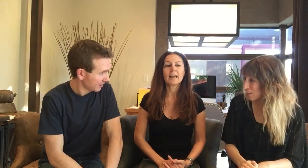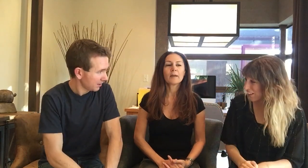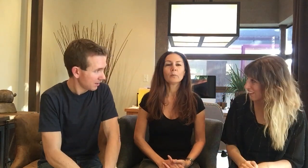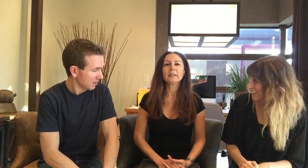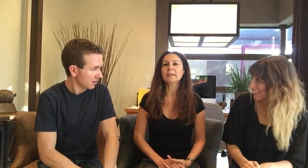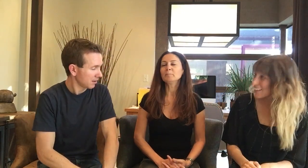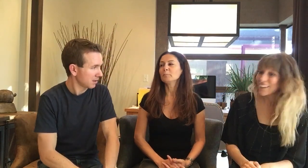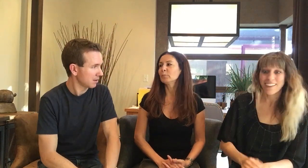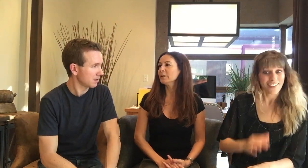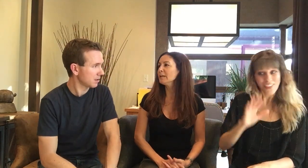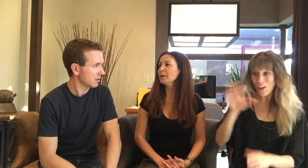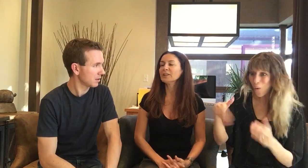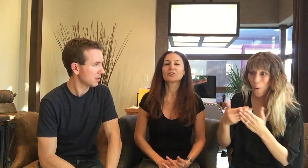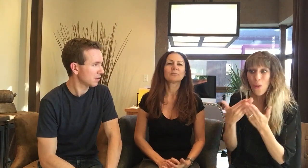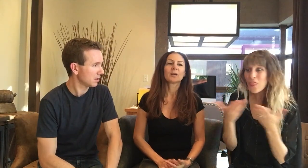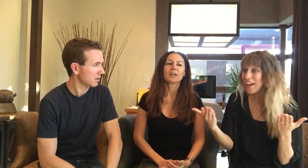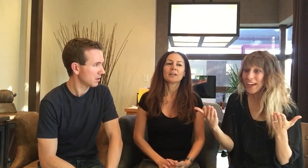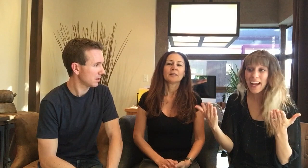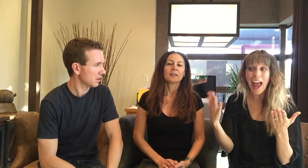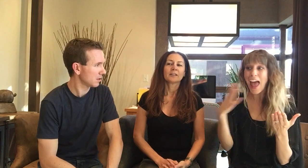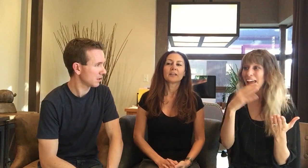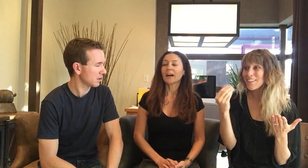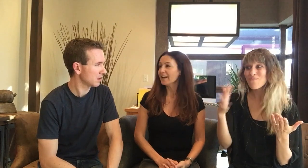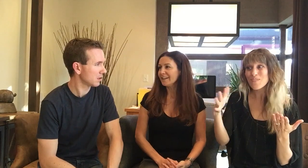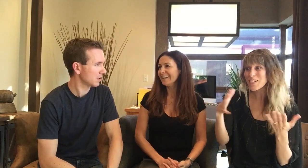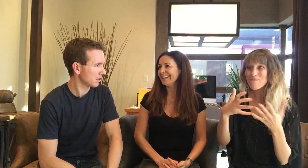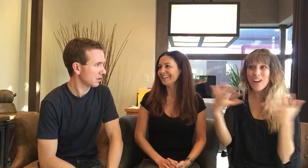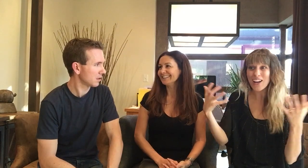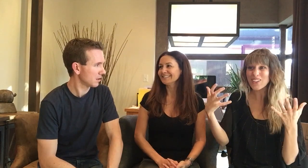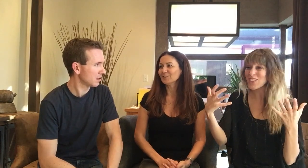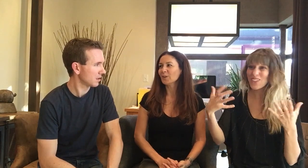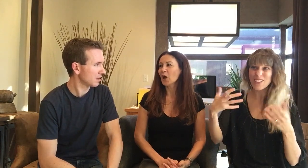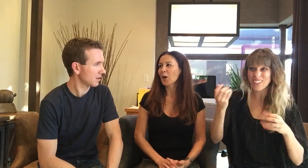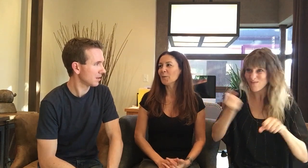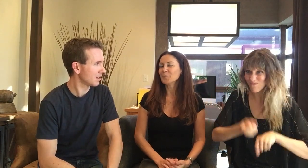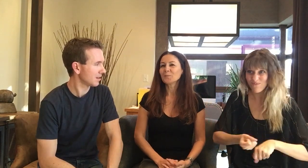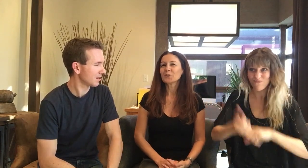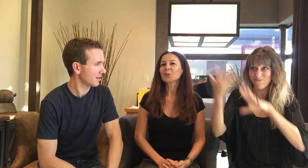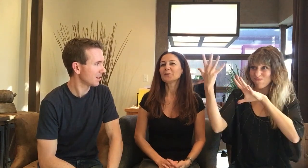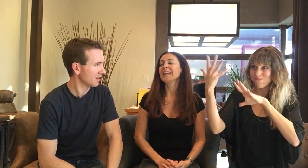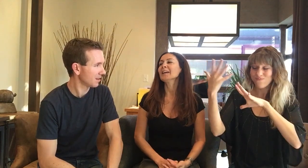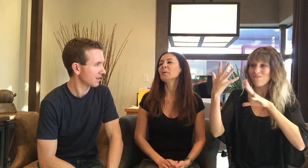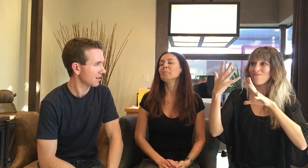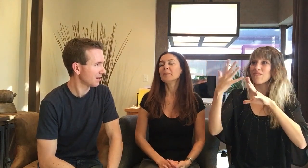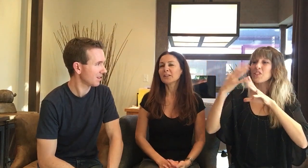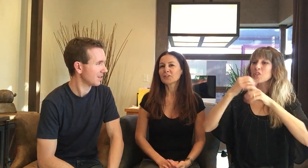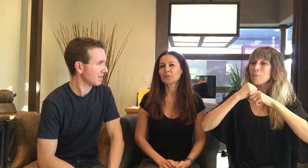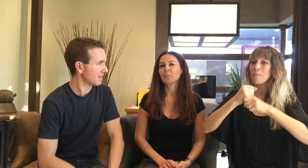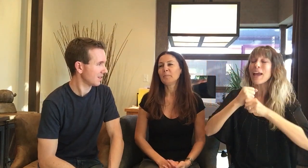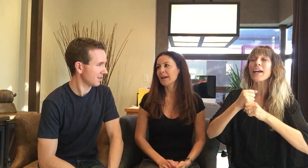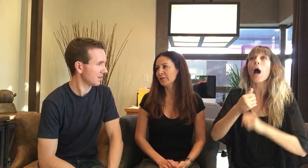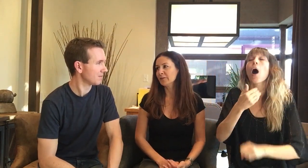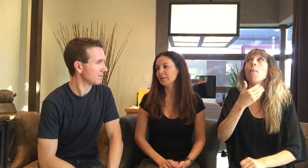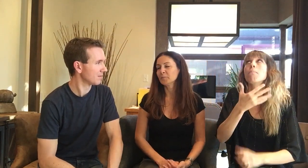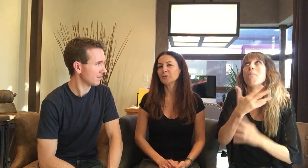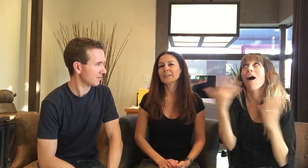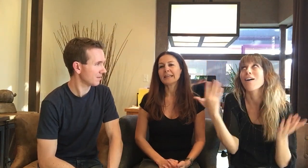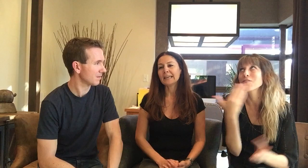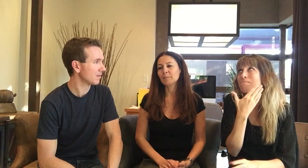and we pretty much gutted it to create a much better, more